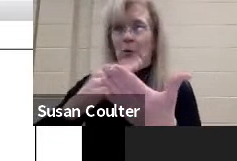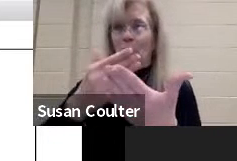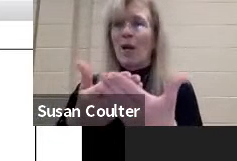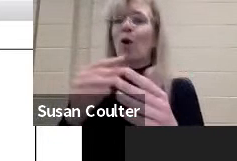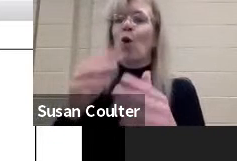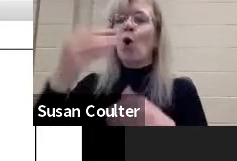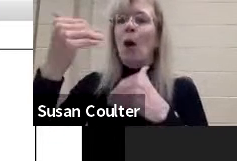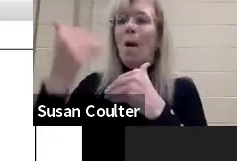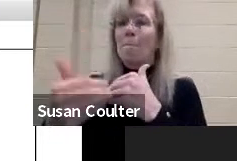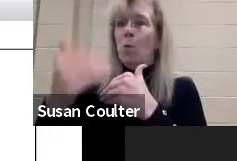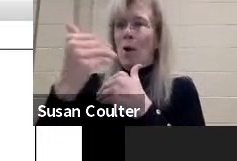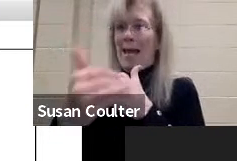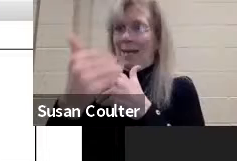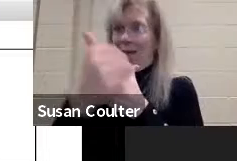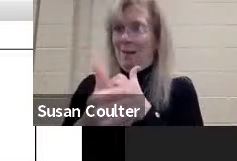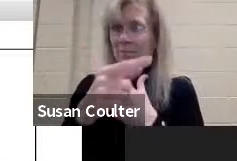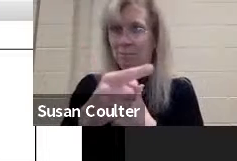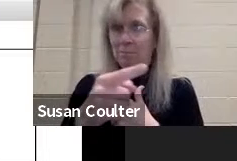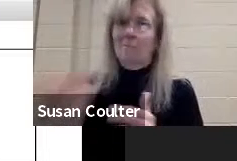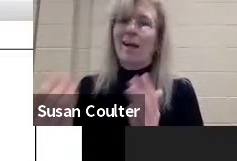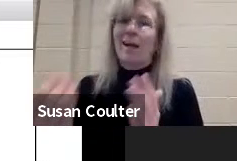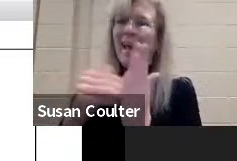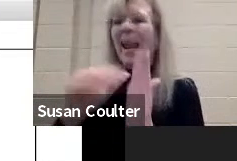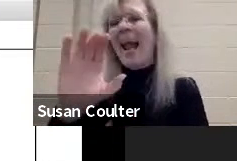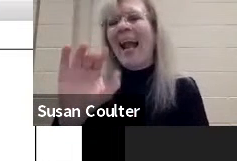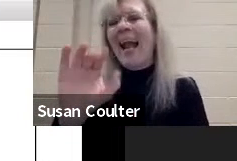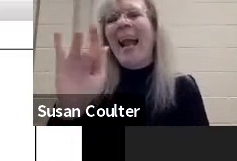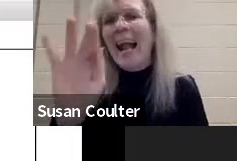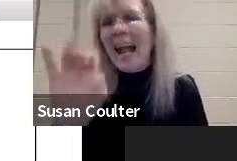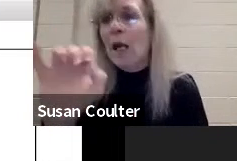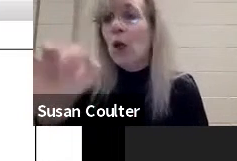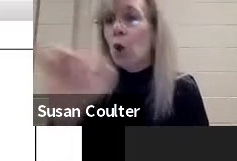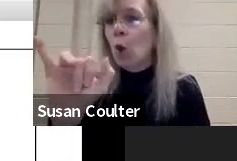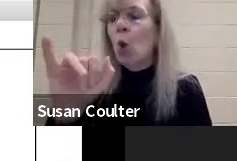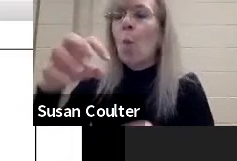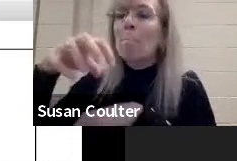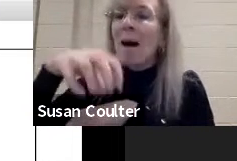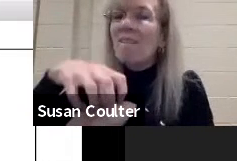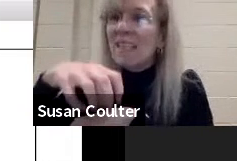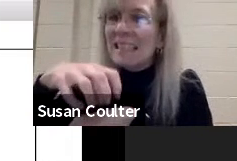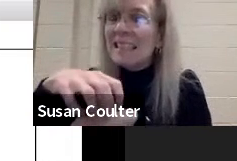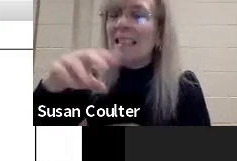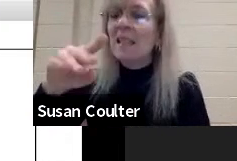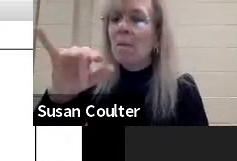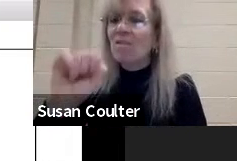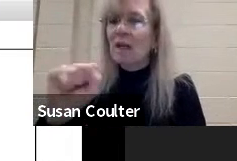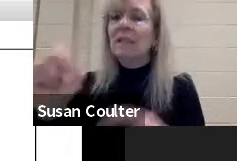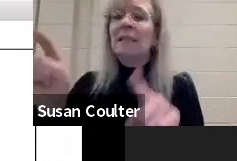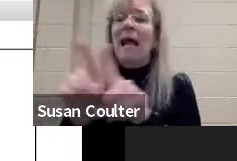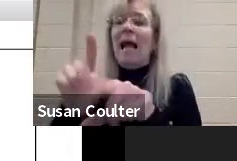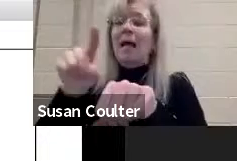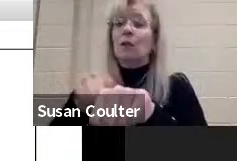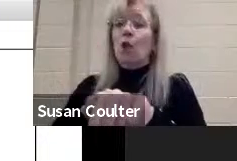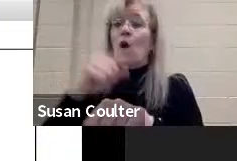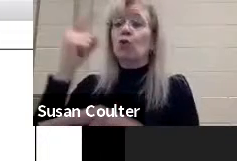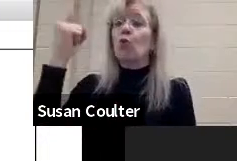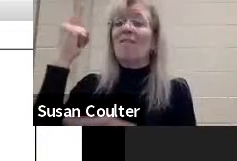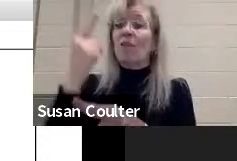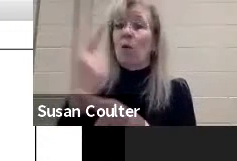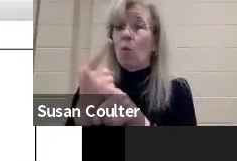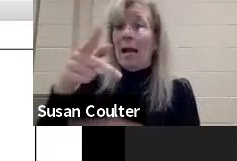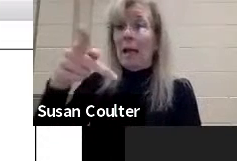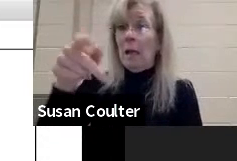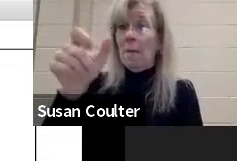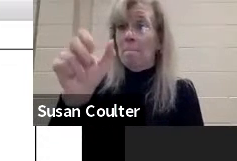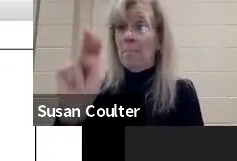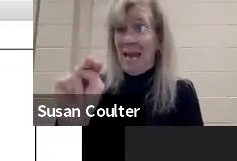Okay. You can cook bread. Yeah. Cake too, muffins, as long as you